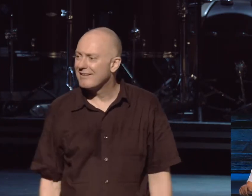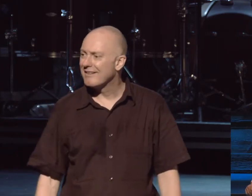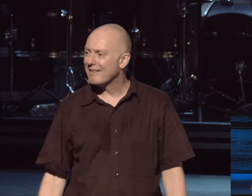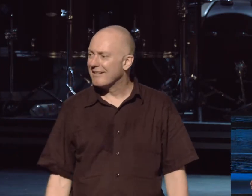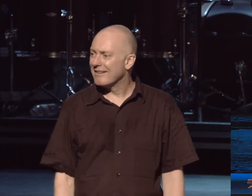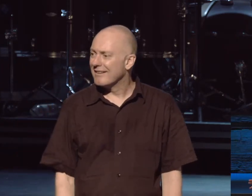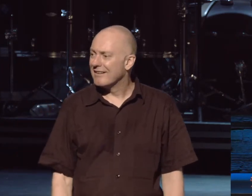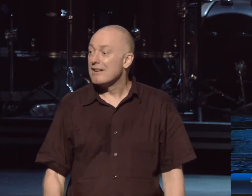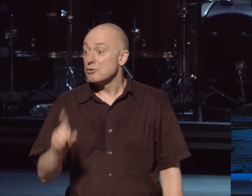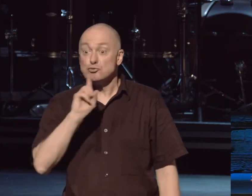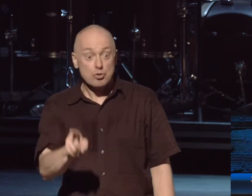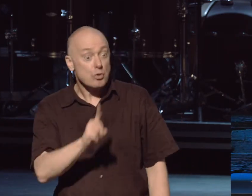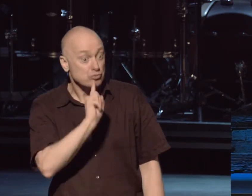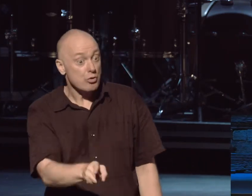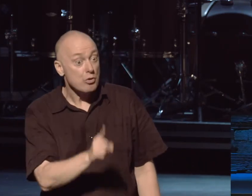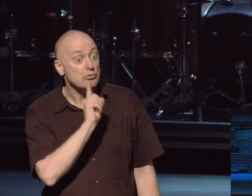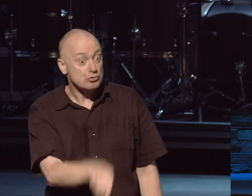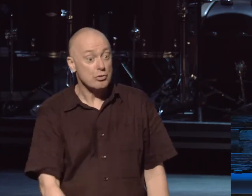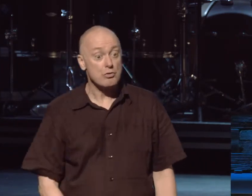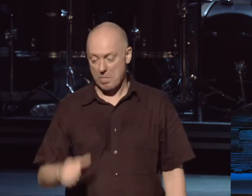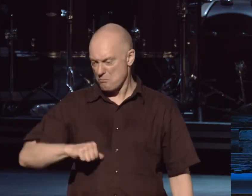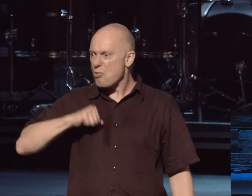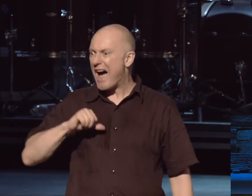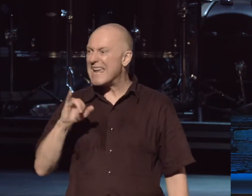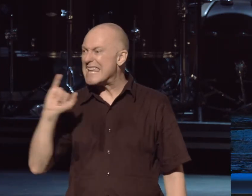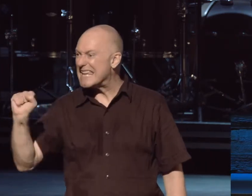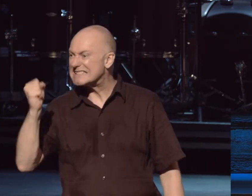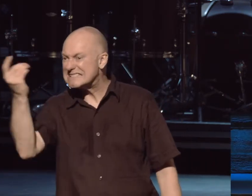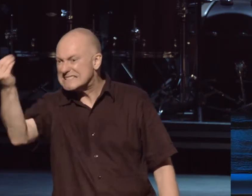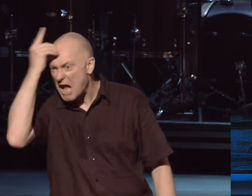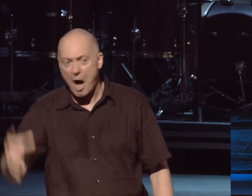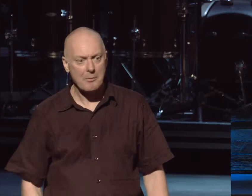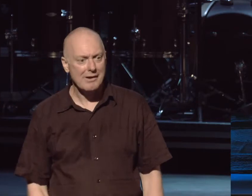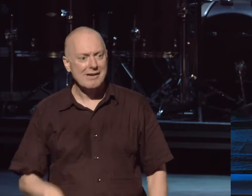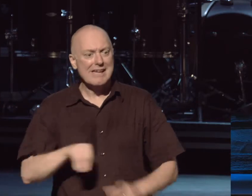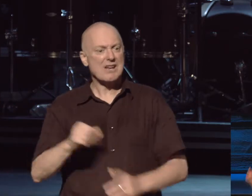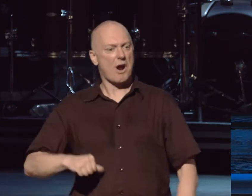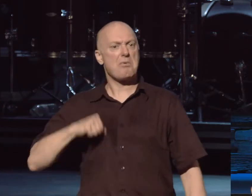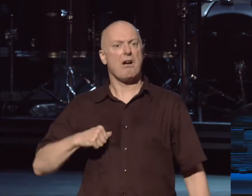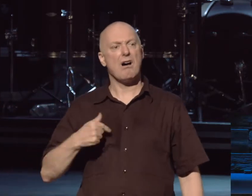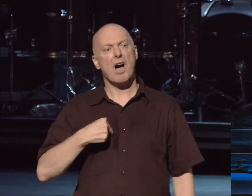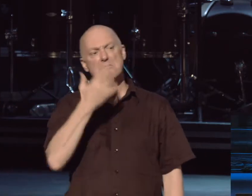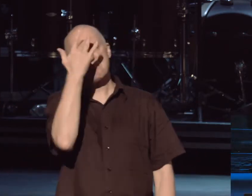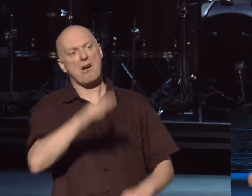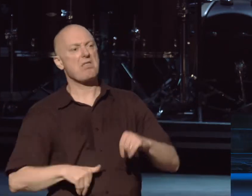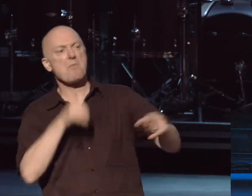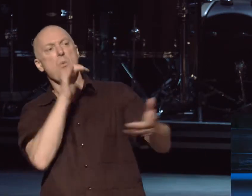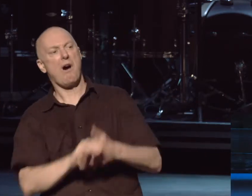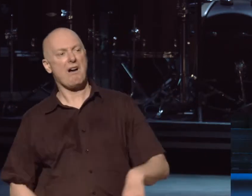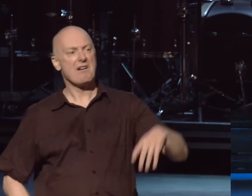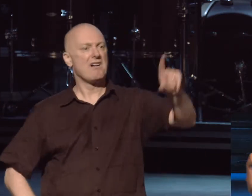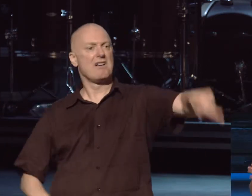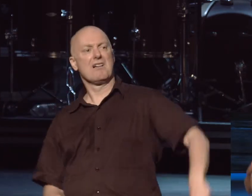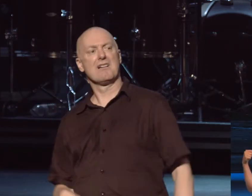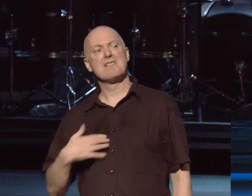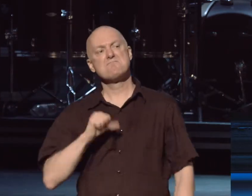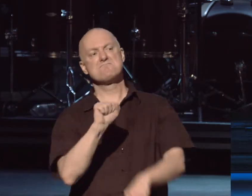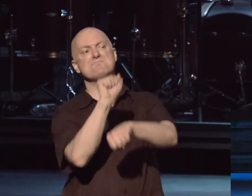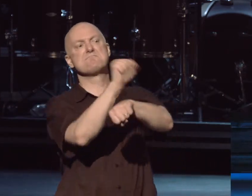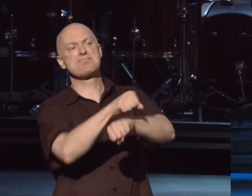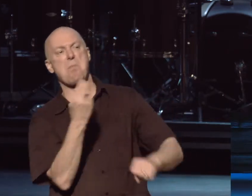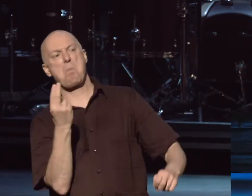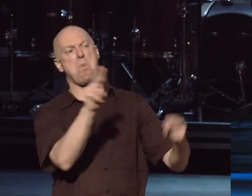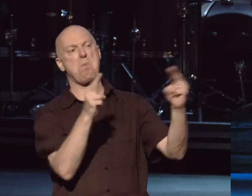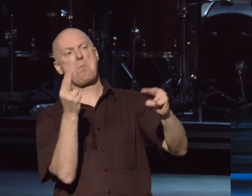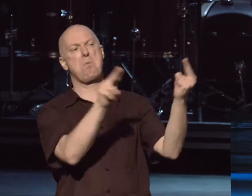True? It's true. Pride is dumb. In our pride, we think we're smart and we're going to win, and we're only putting another nail in the coffin